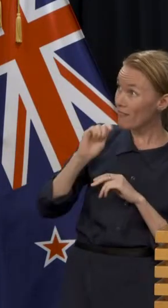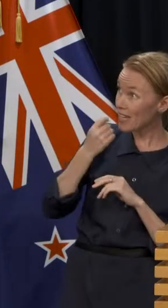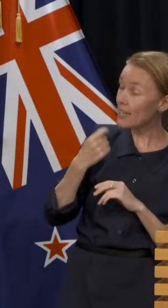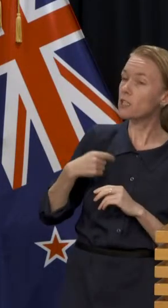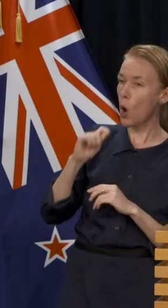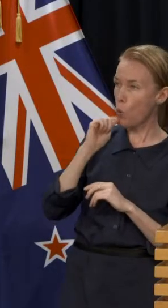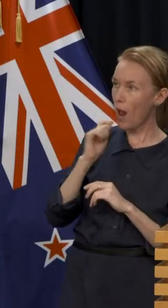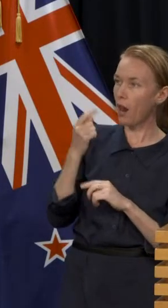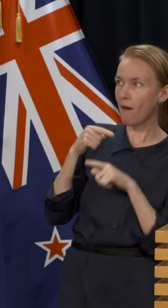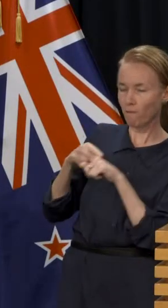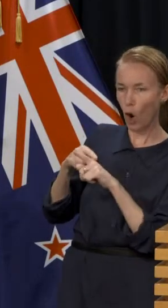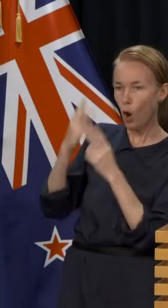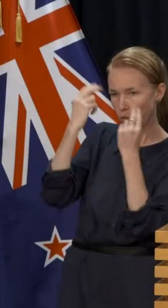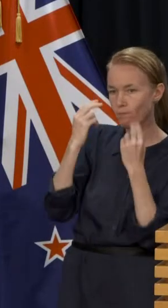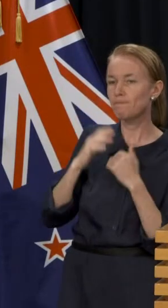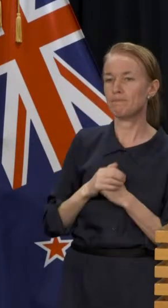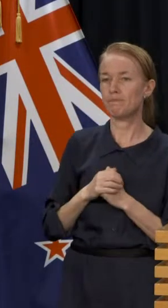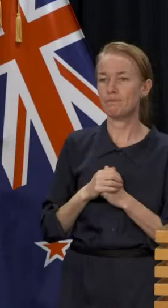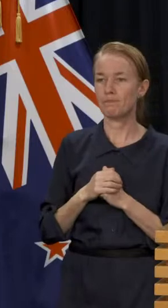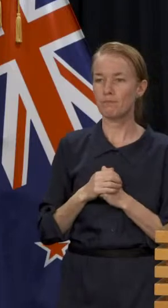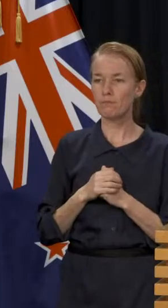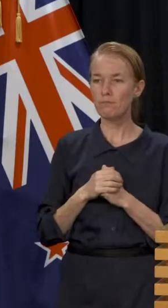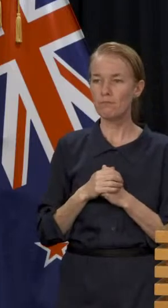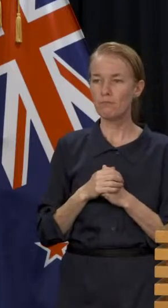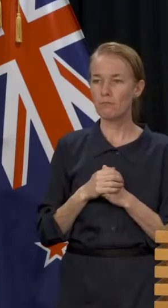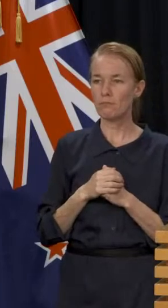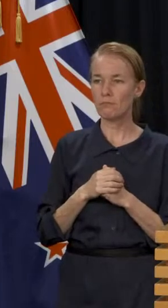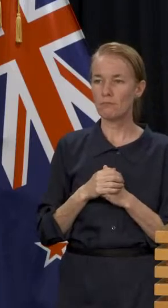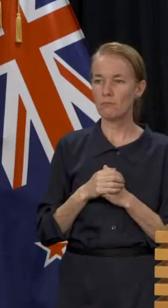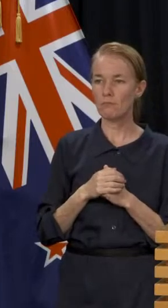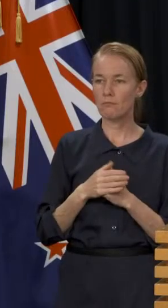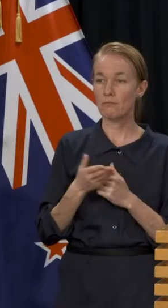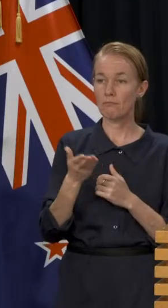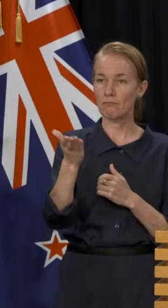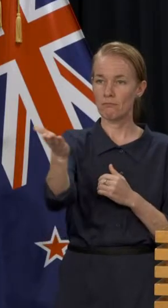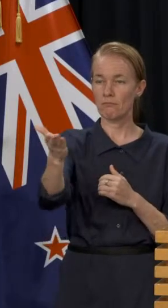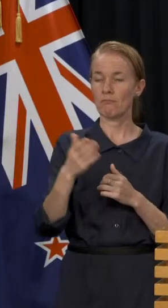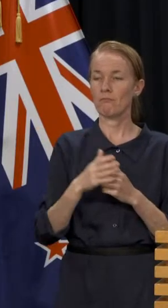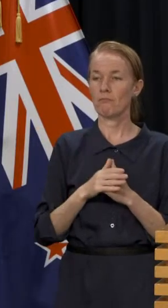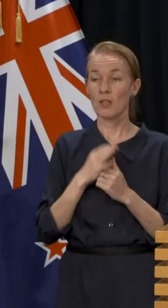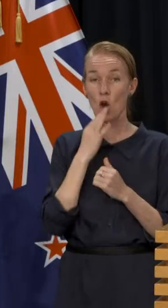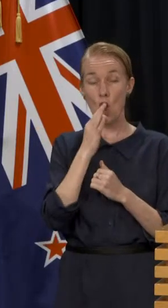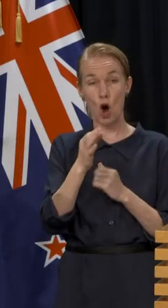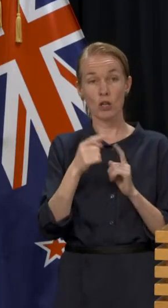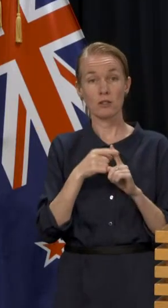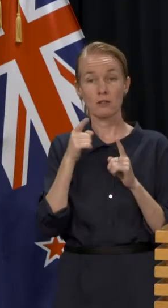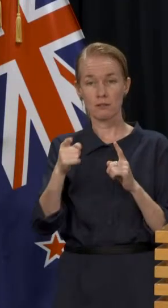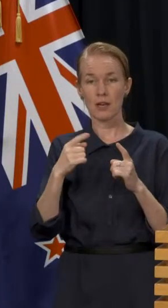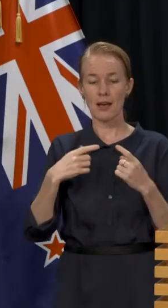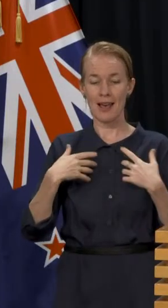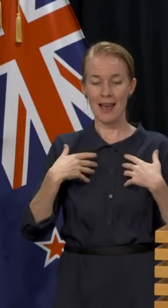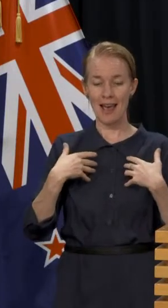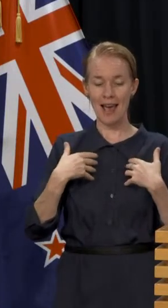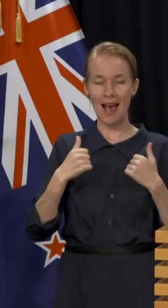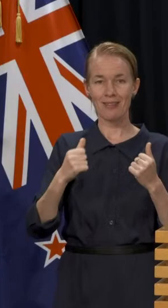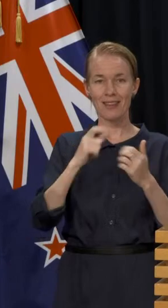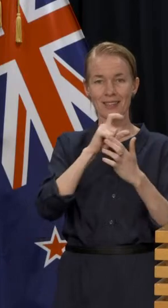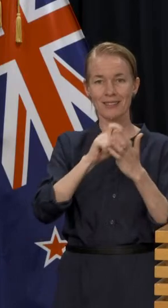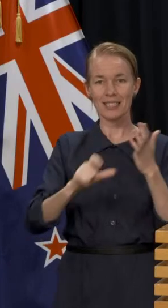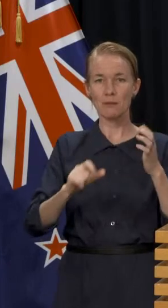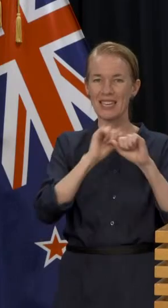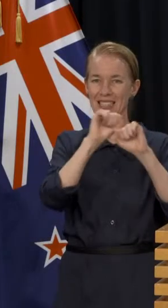Health spokesperson, do you have a response to the Simpson review that you'll be taking to the election? Yes, we will be taking a